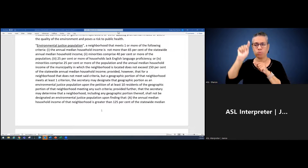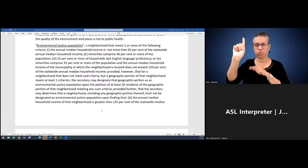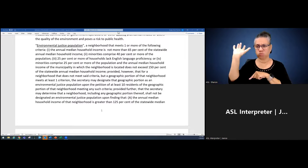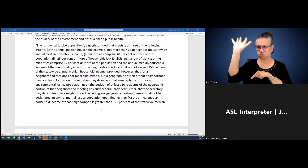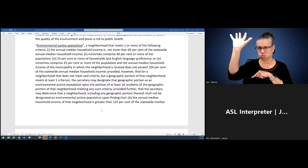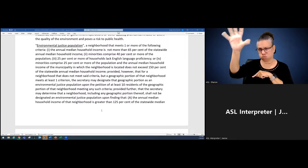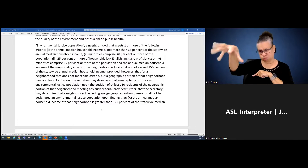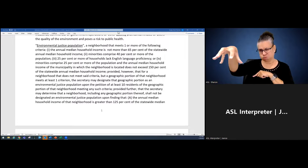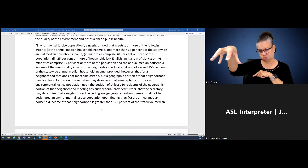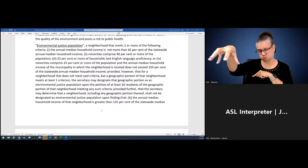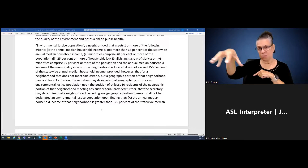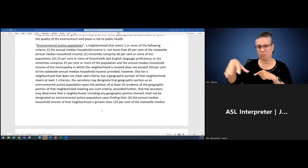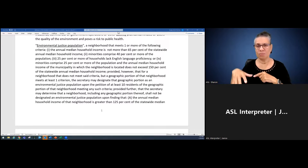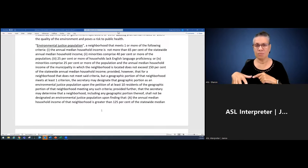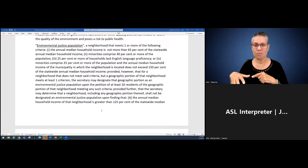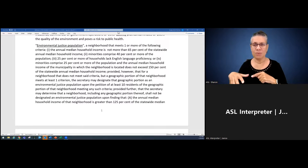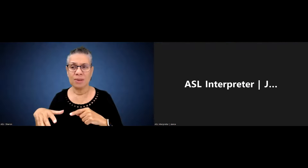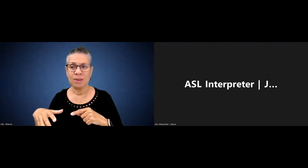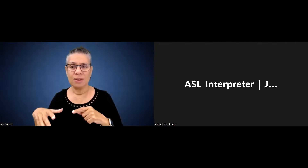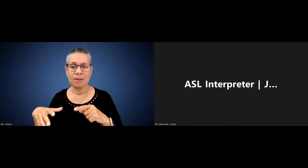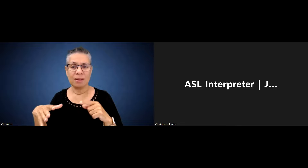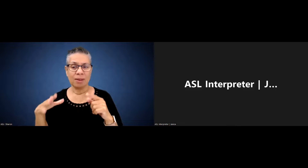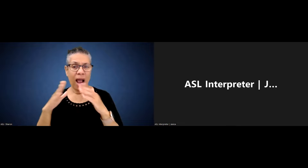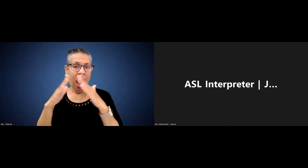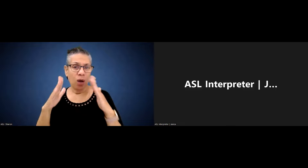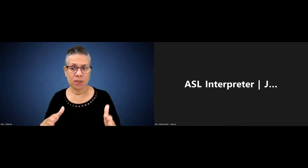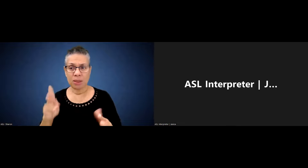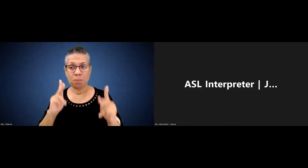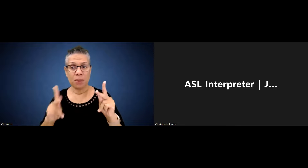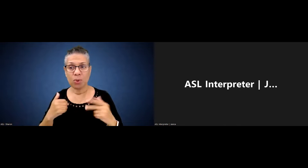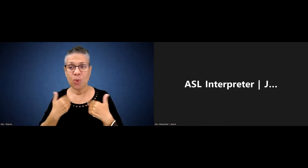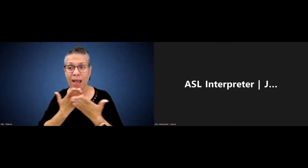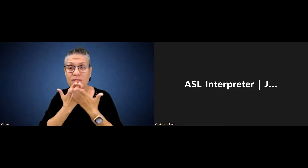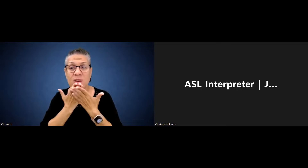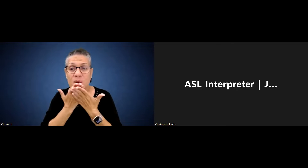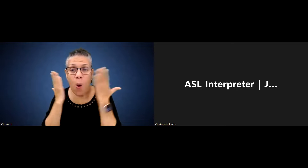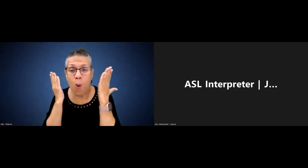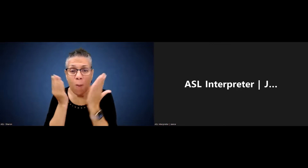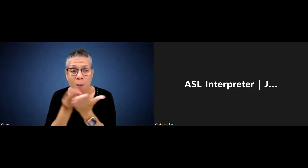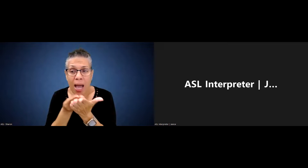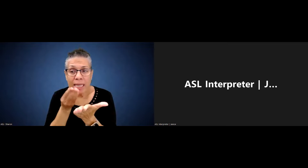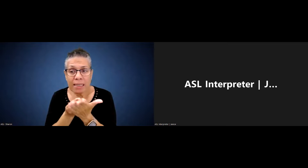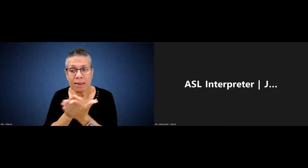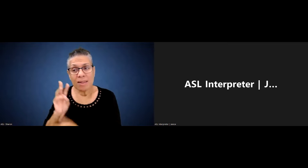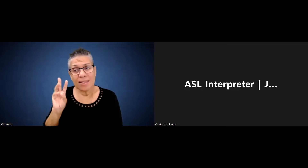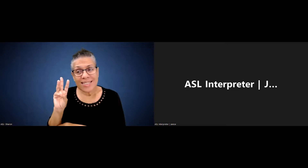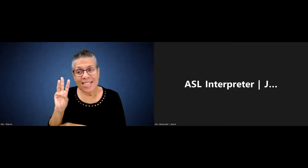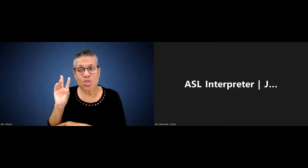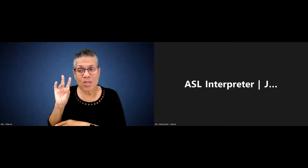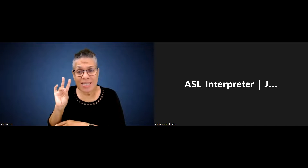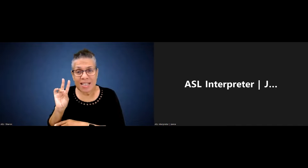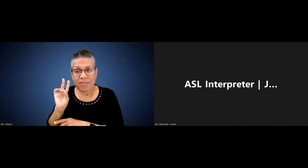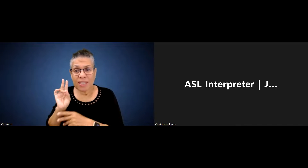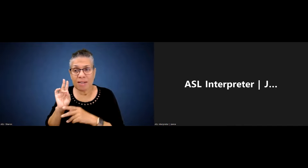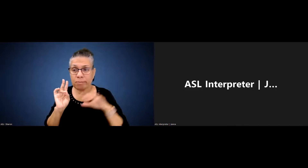are houses that are, you know, just people that don't have any money. You know, you can have 6 or 7 of them just